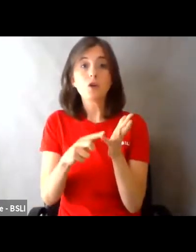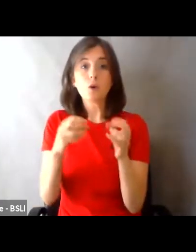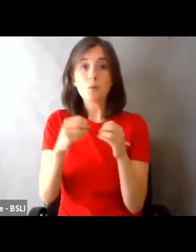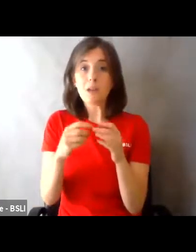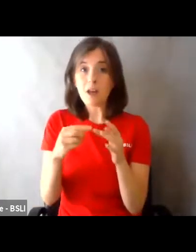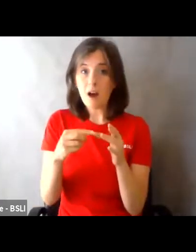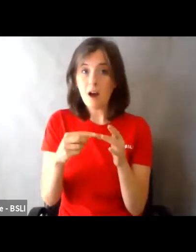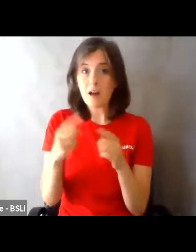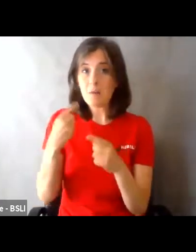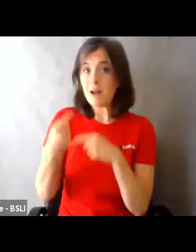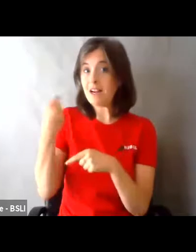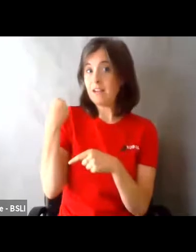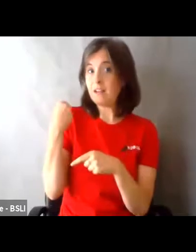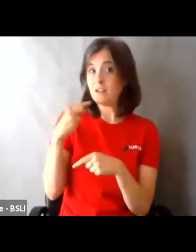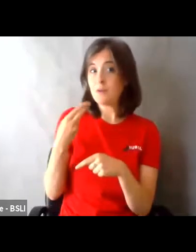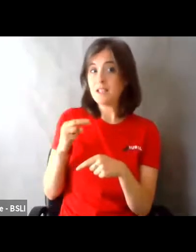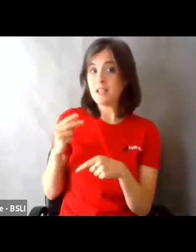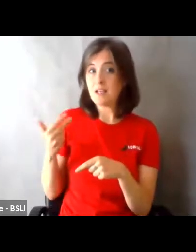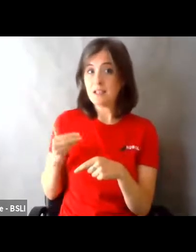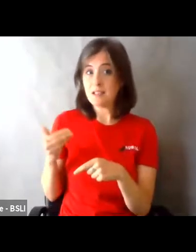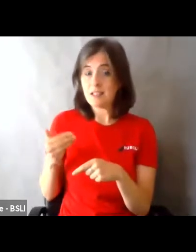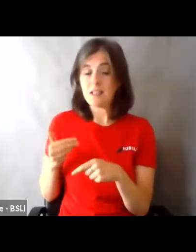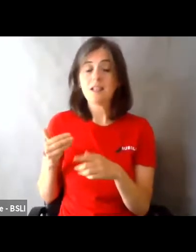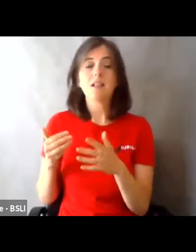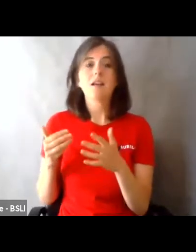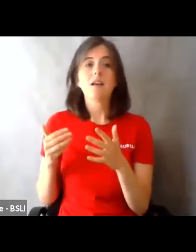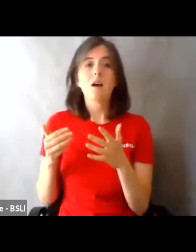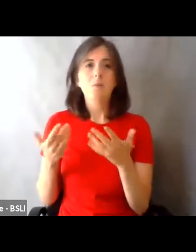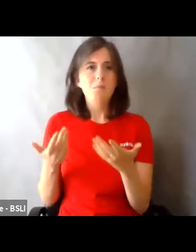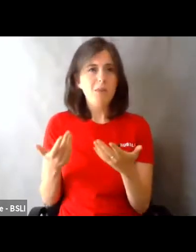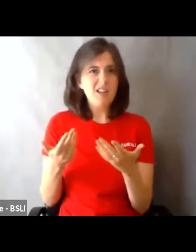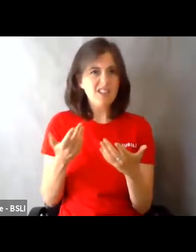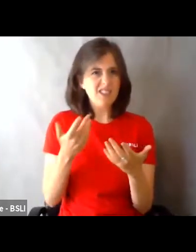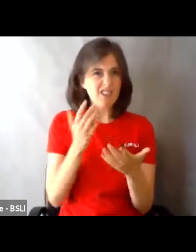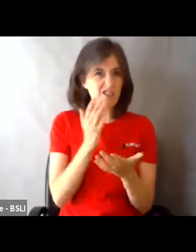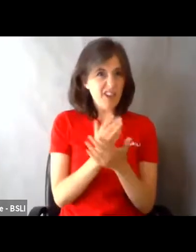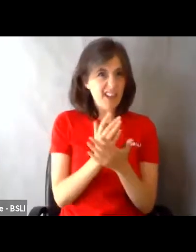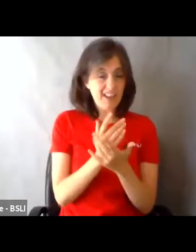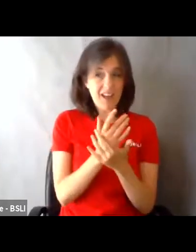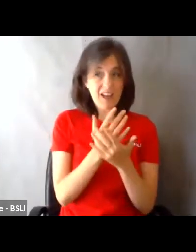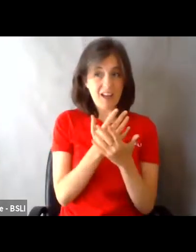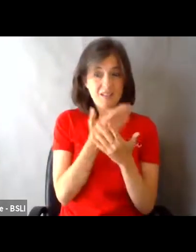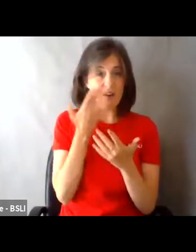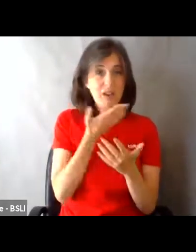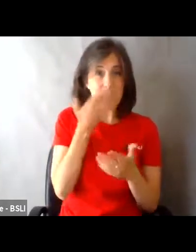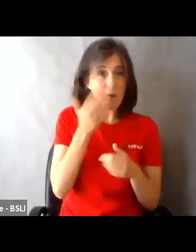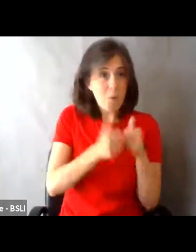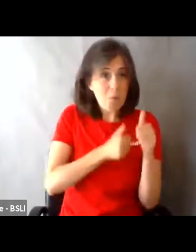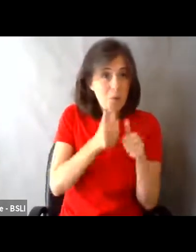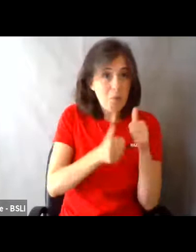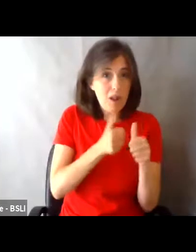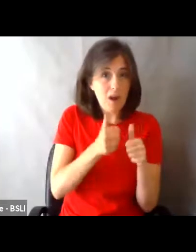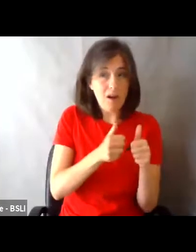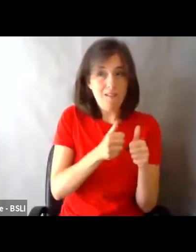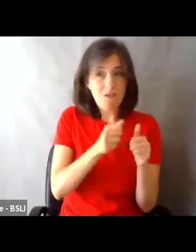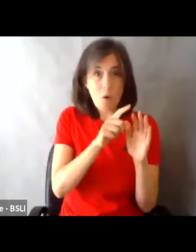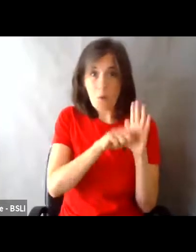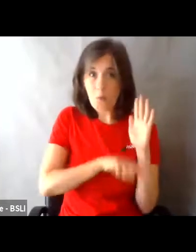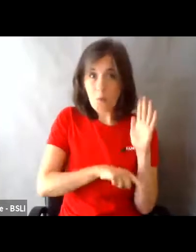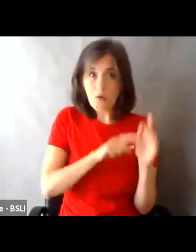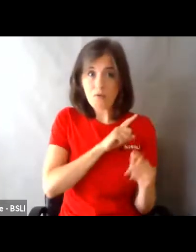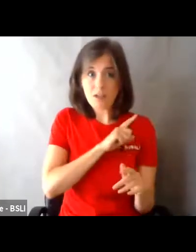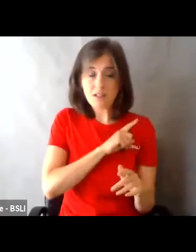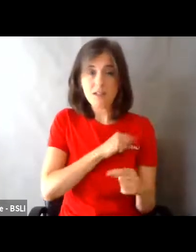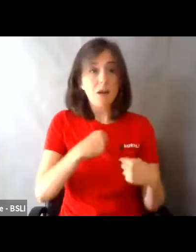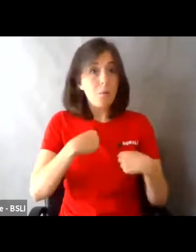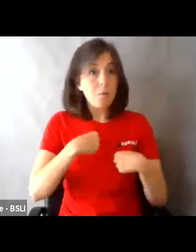2019, and yet it's clearly unpopular in many respects. I'm no expert. I've done